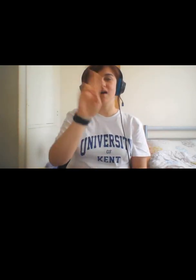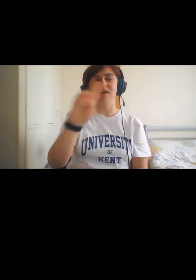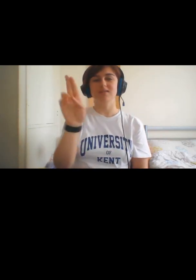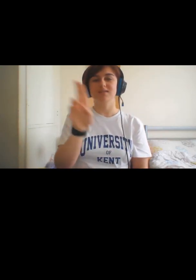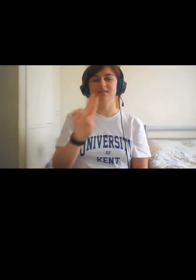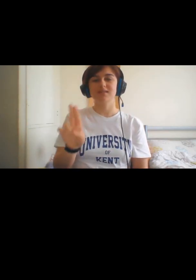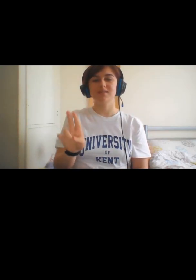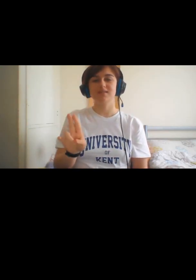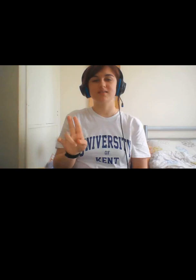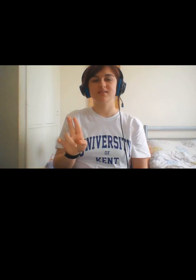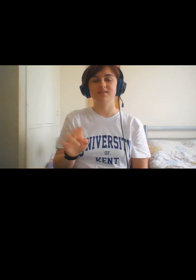art,